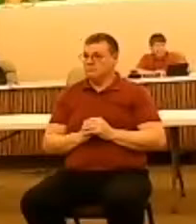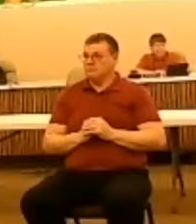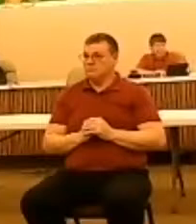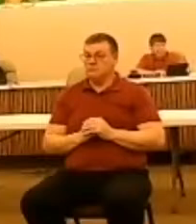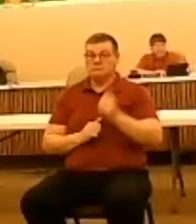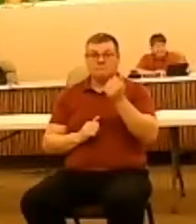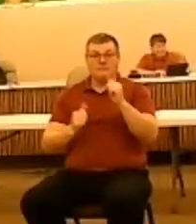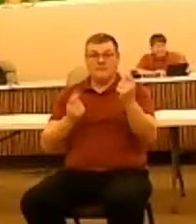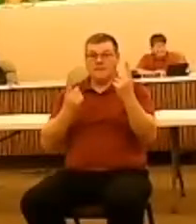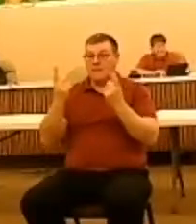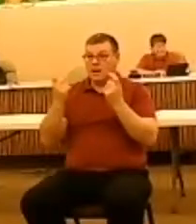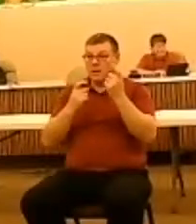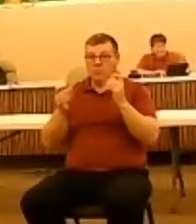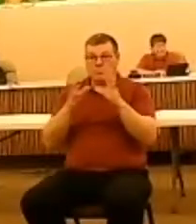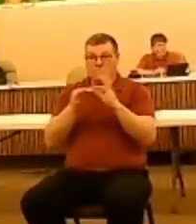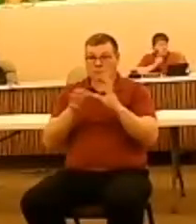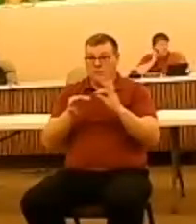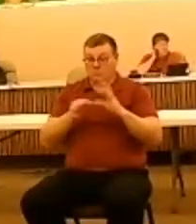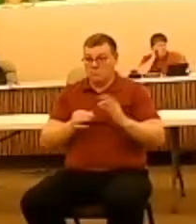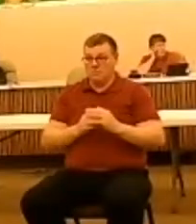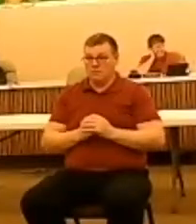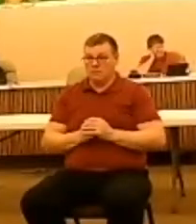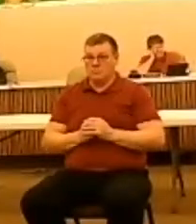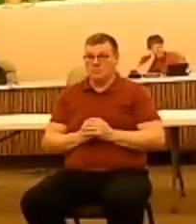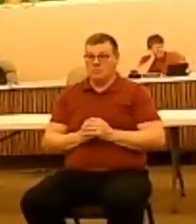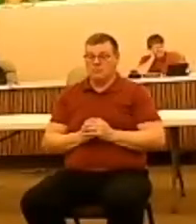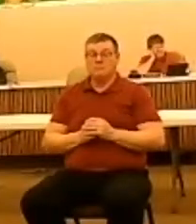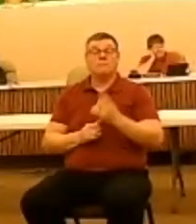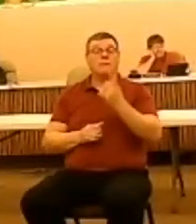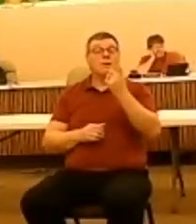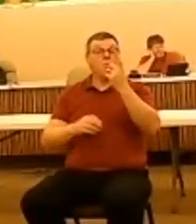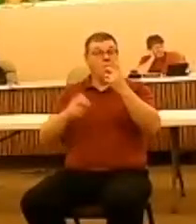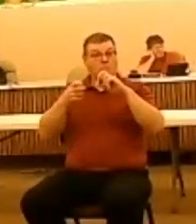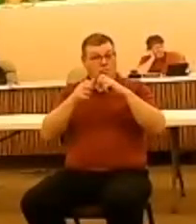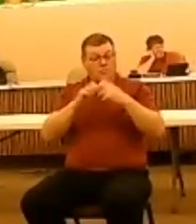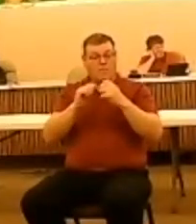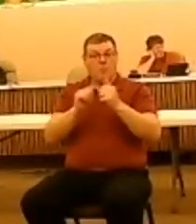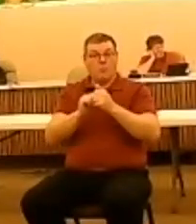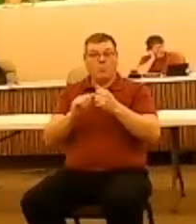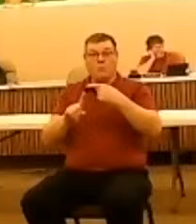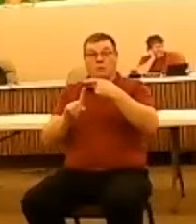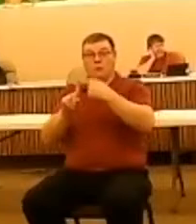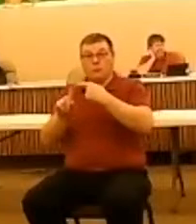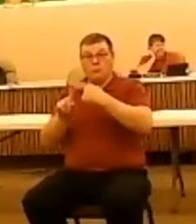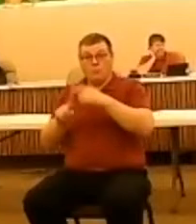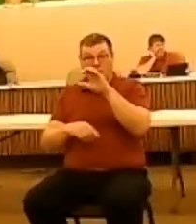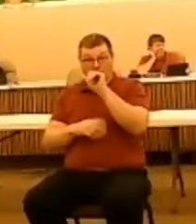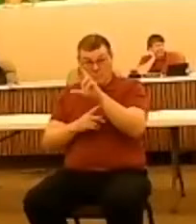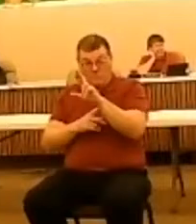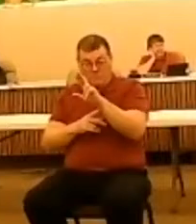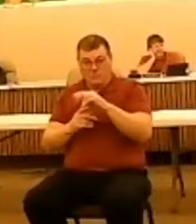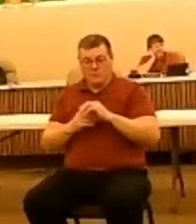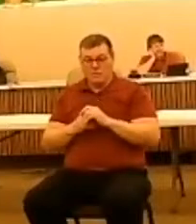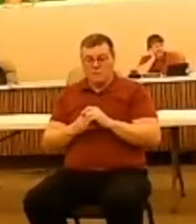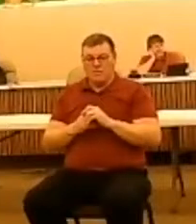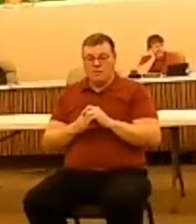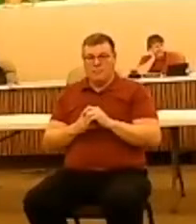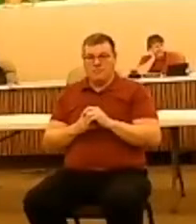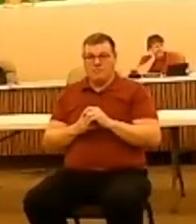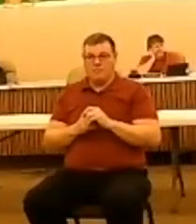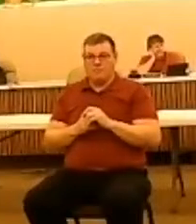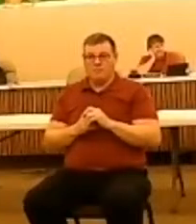Any questions, comments? So one of the issues with the rental cars, Mike, is that there are